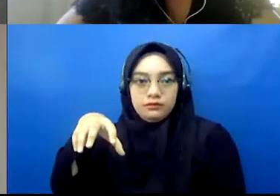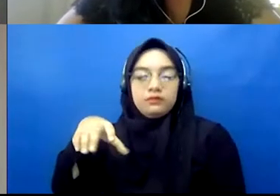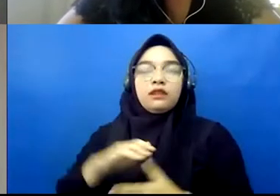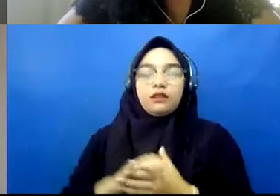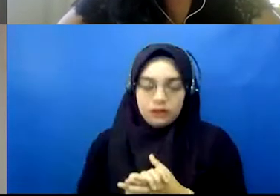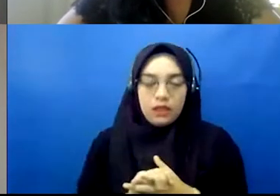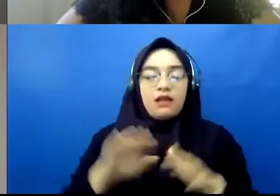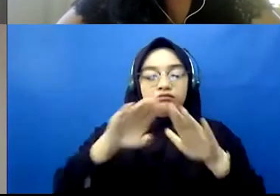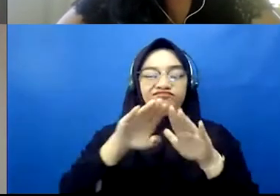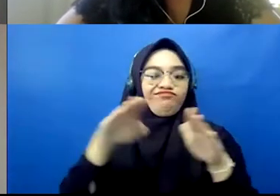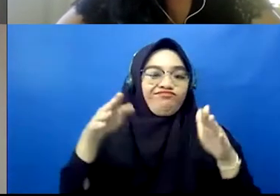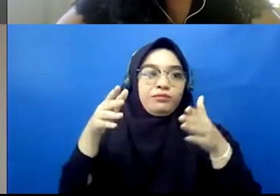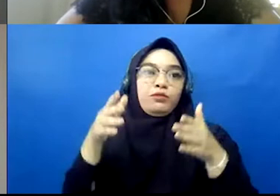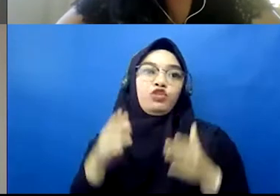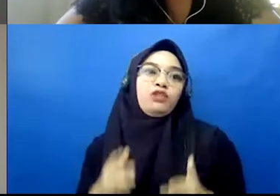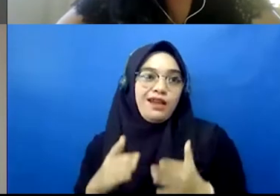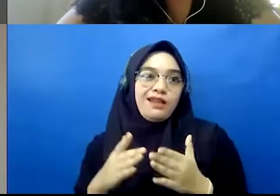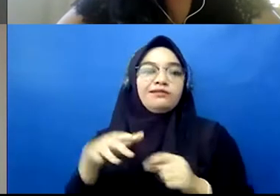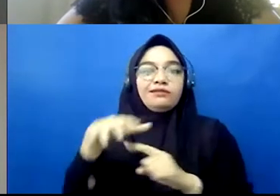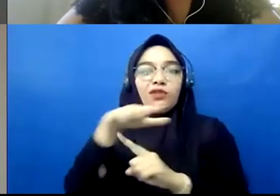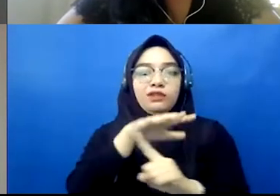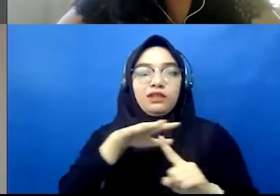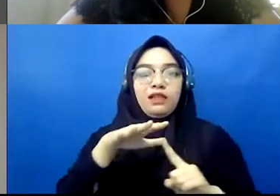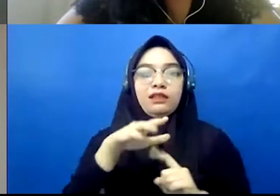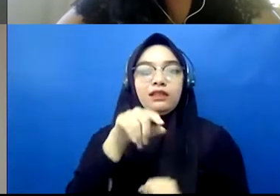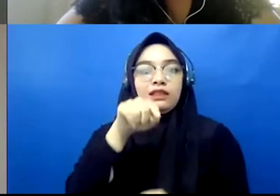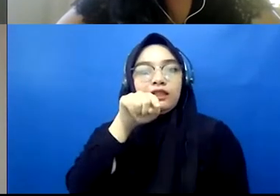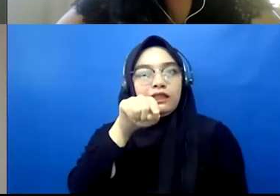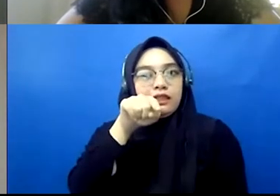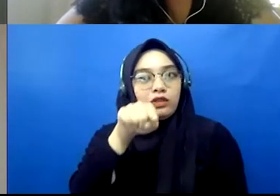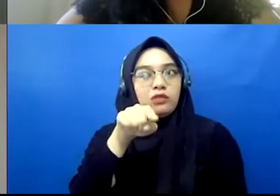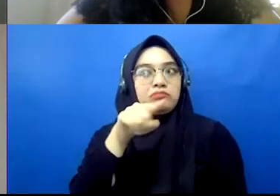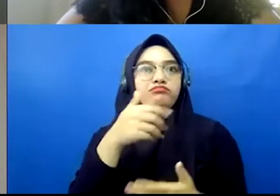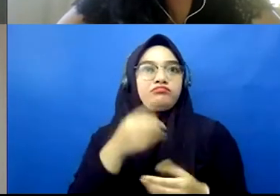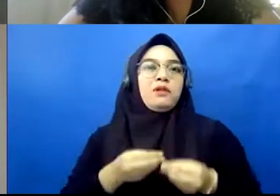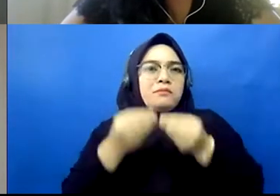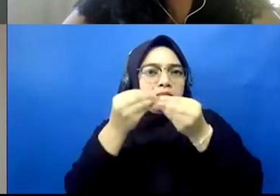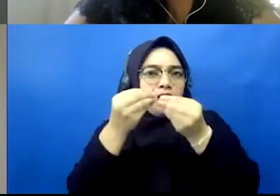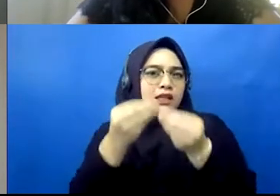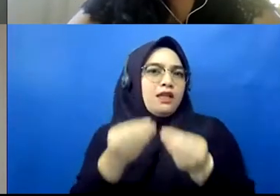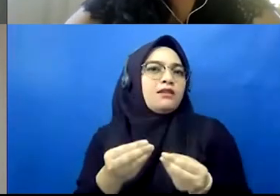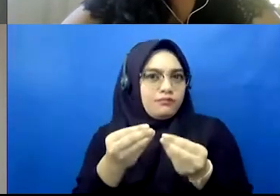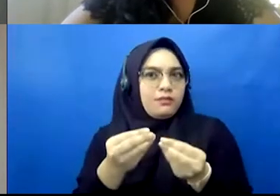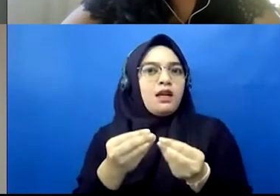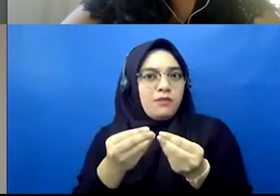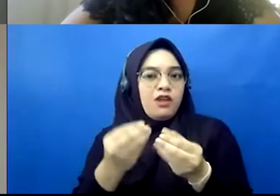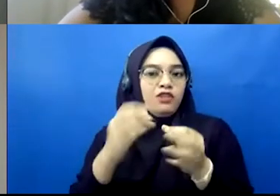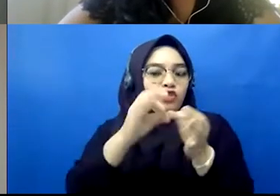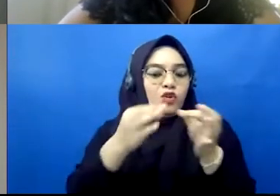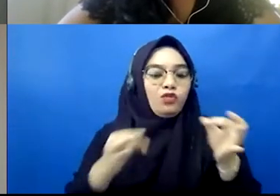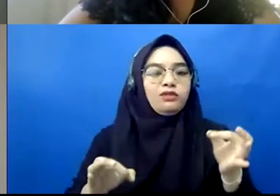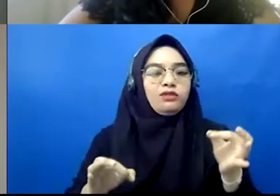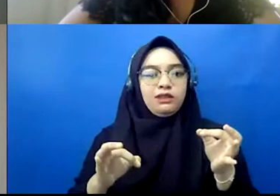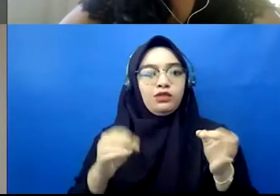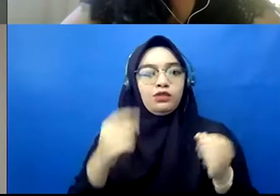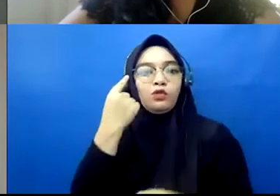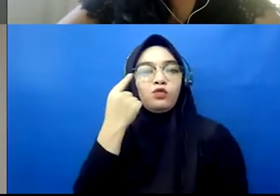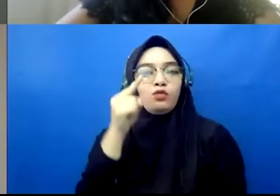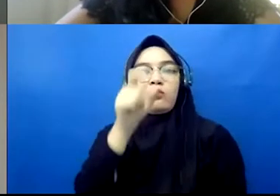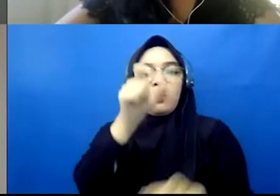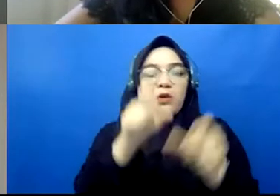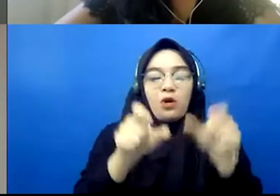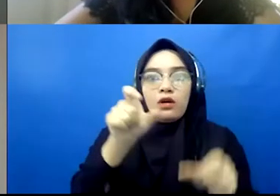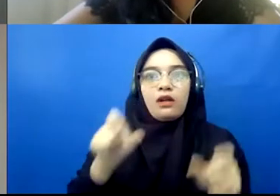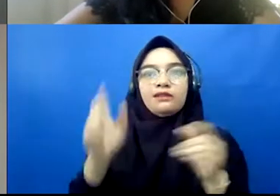enterprises are uniquely positioned to provide solutions to some of the challenges facing persons with disabilities